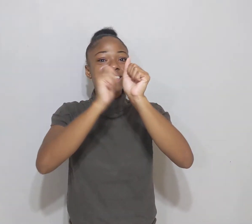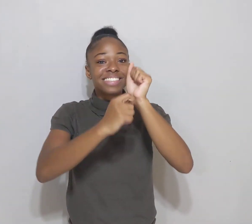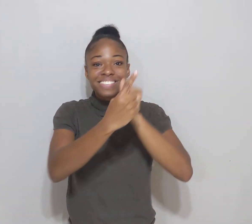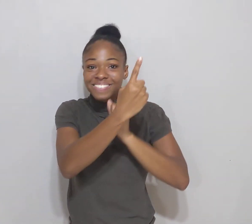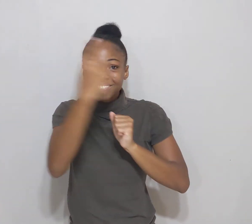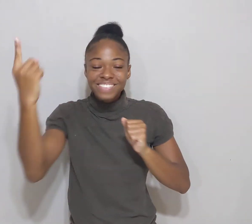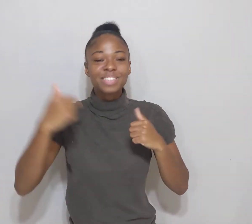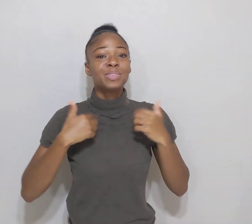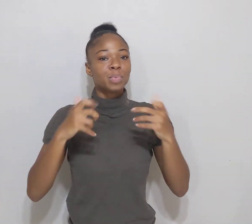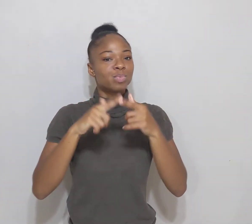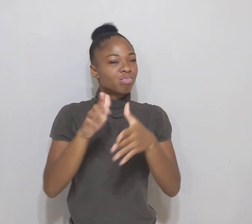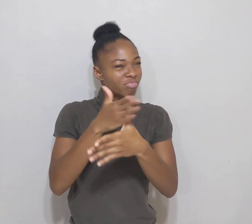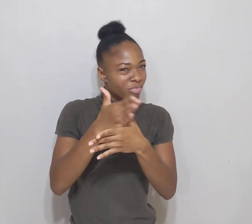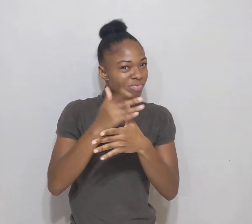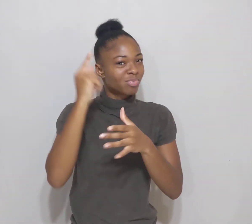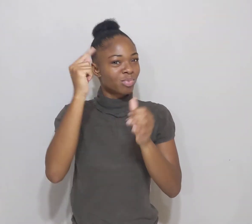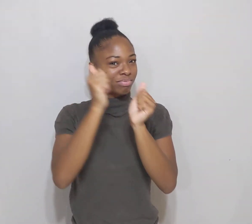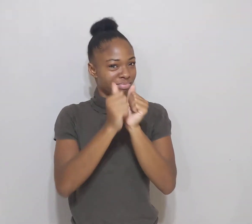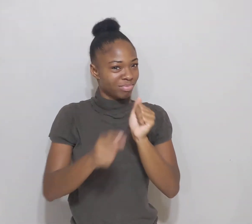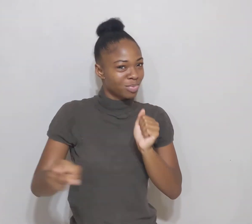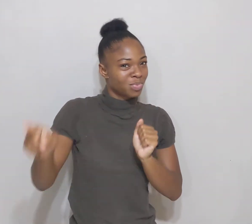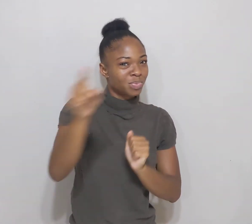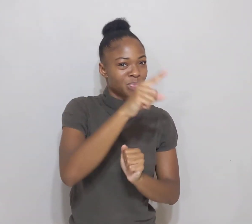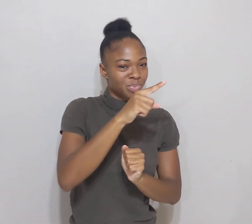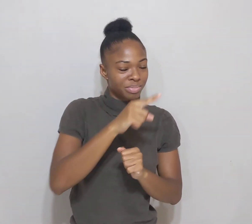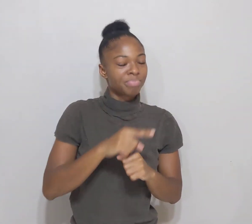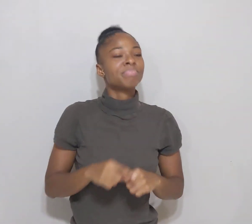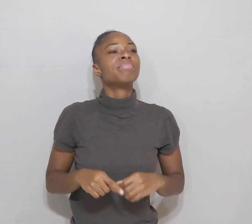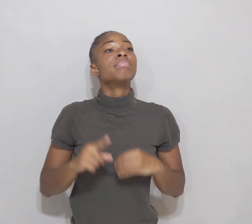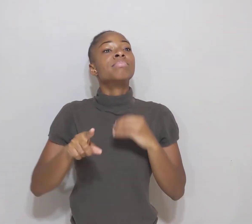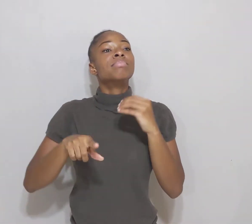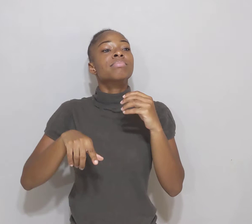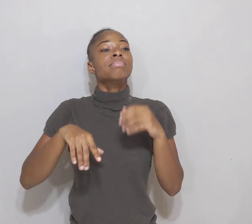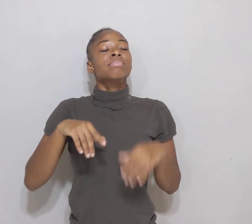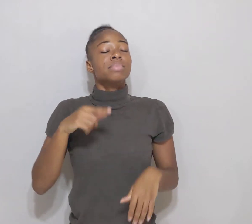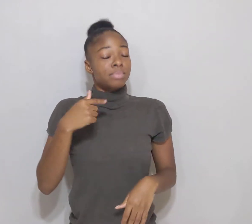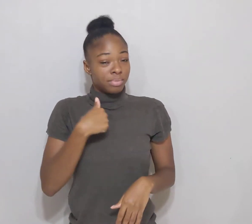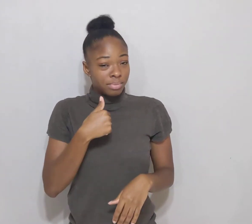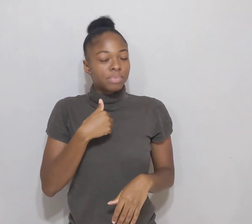Hello, everyone. So I just want to share a short story with you.